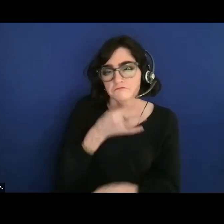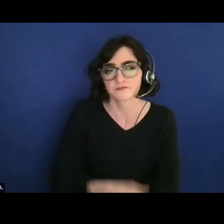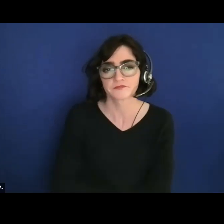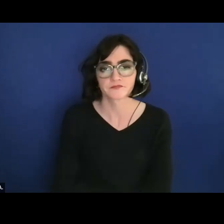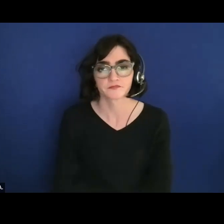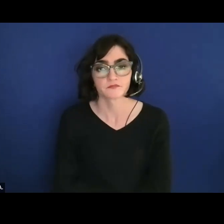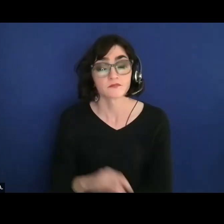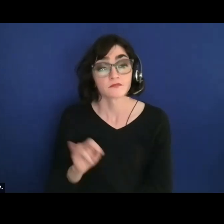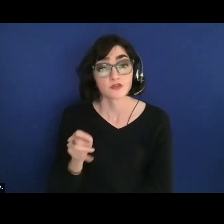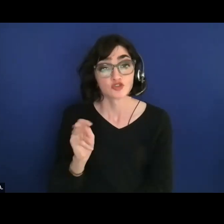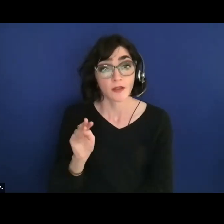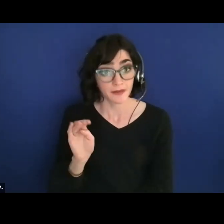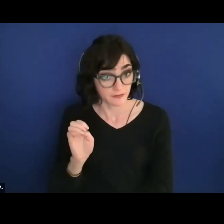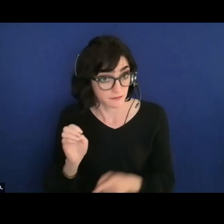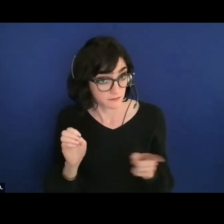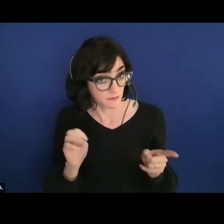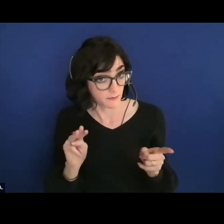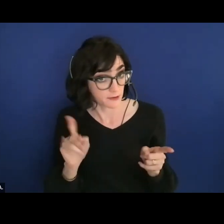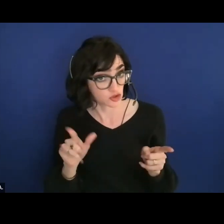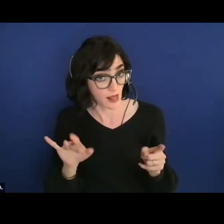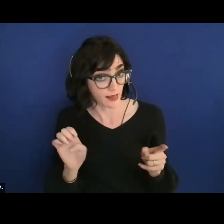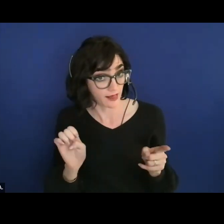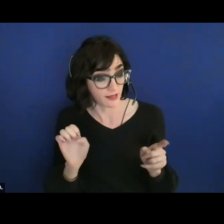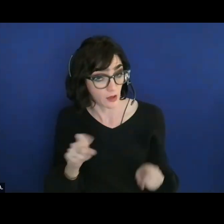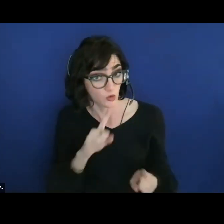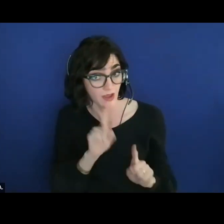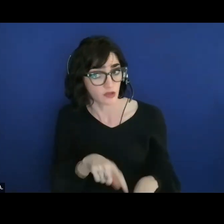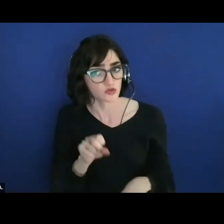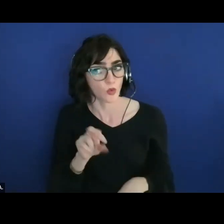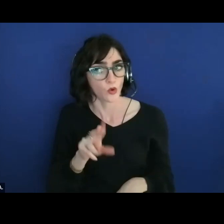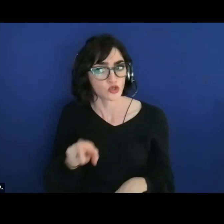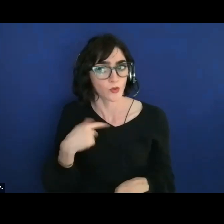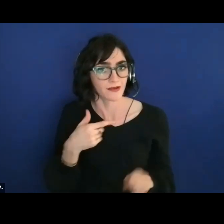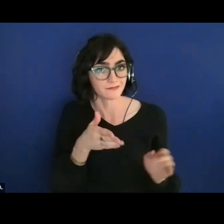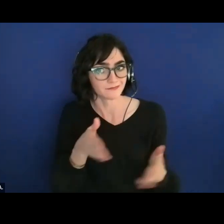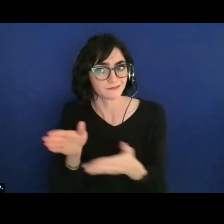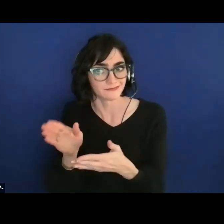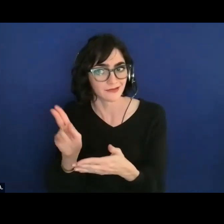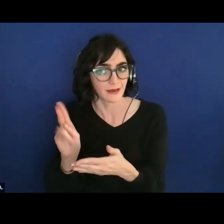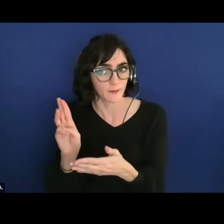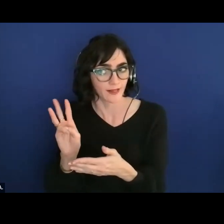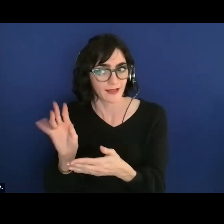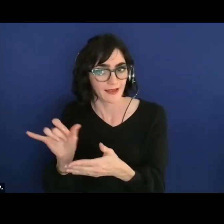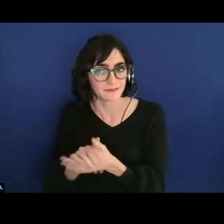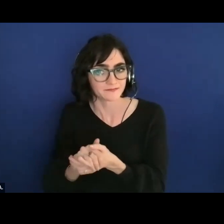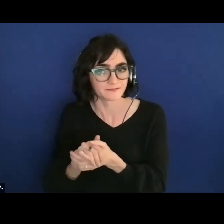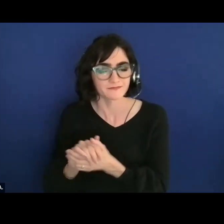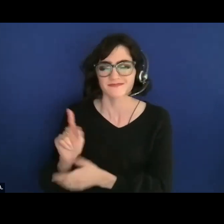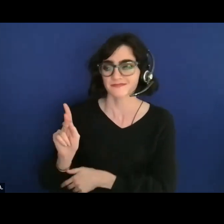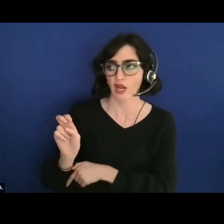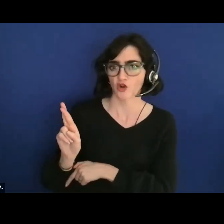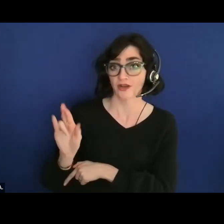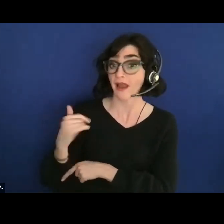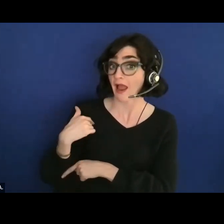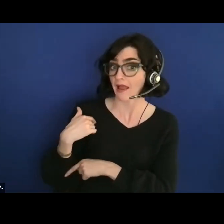Carrie or Michelle, is that one you can answer? Or is that one we should get back to Kimberly on? I can have Michelle answer it, but I think just a